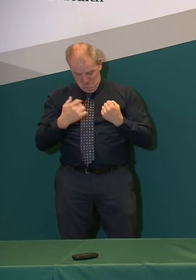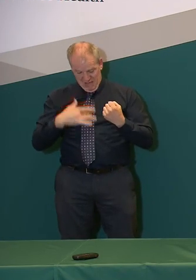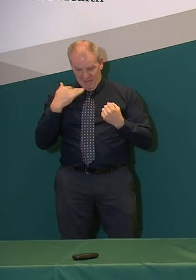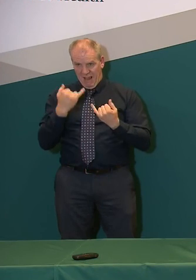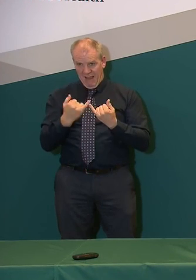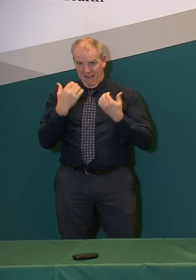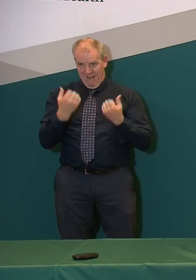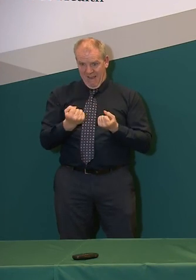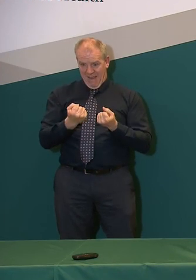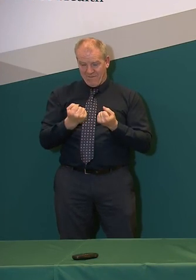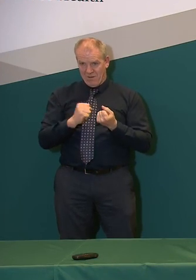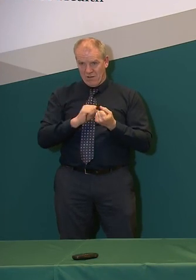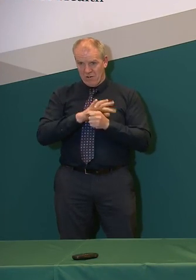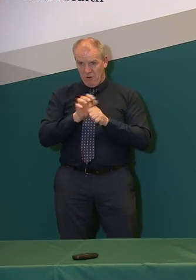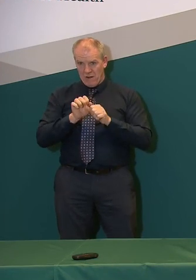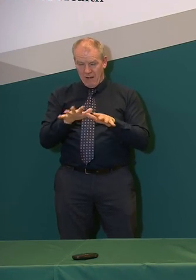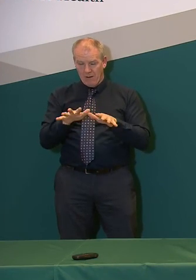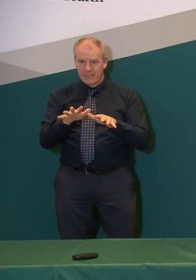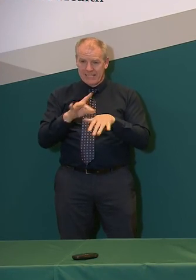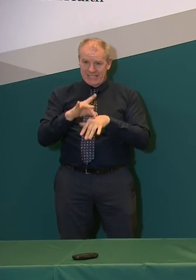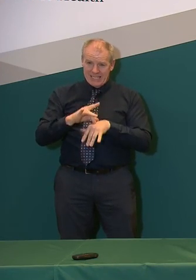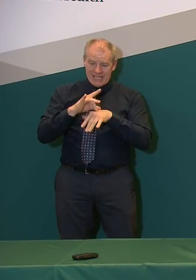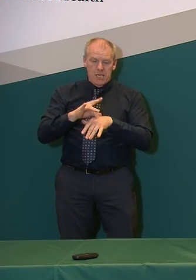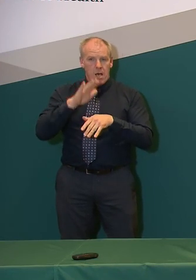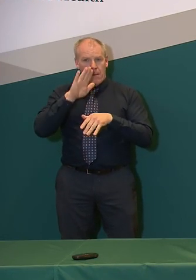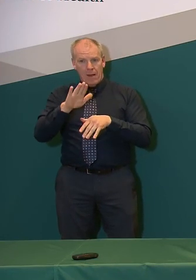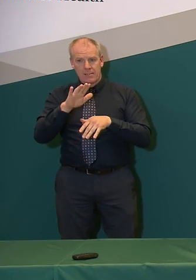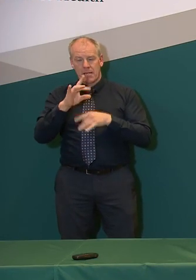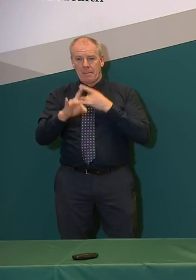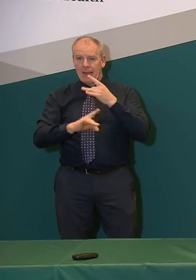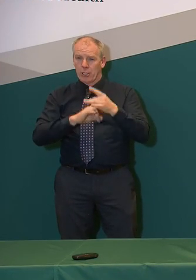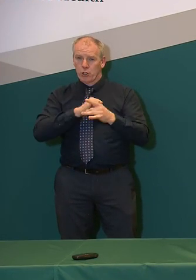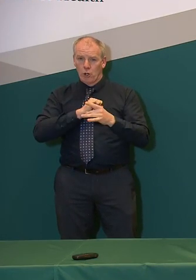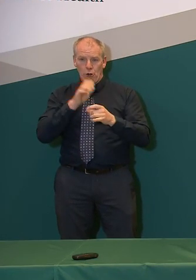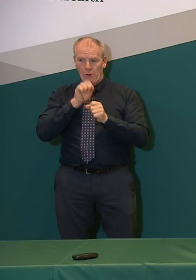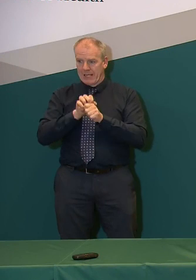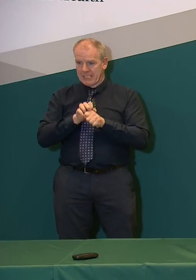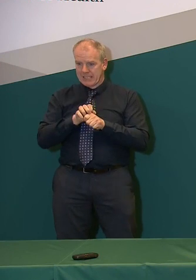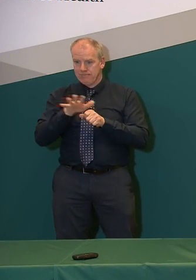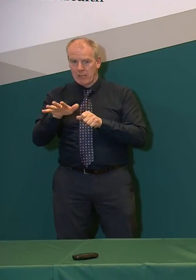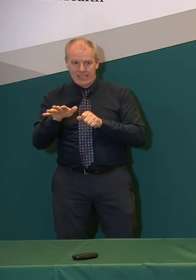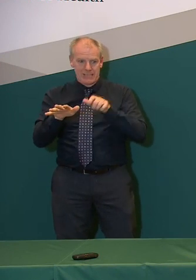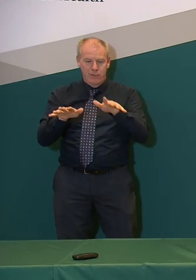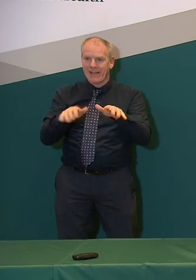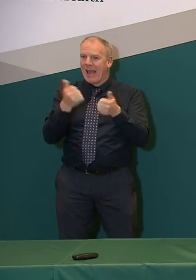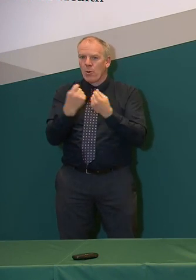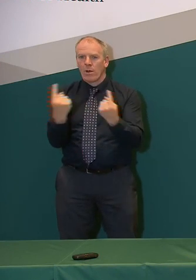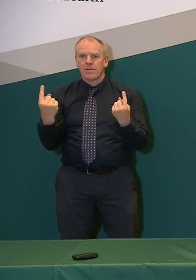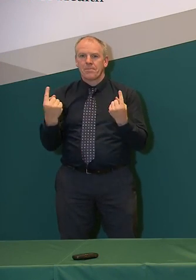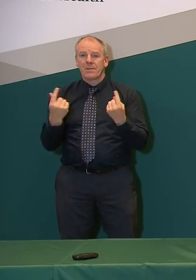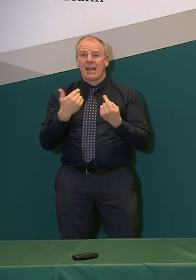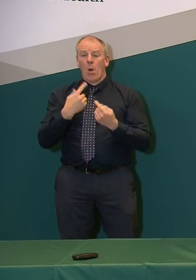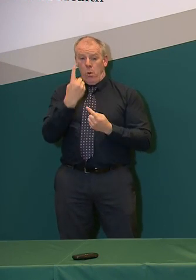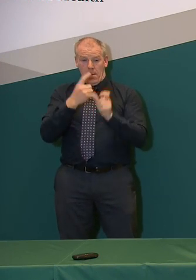disease, you really must ensure that you infect nobody else. If you infect more than